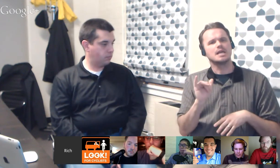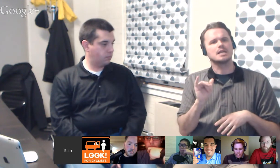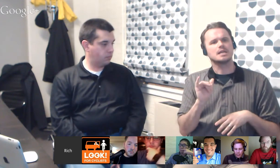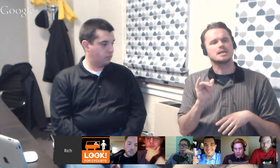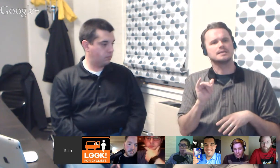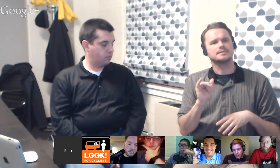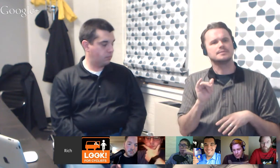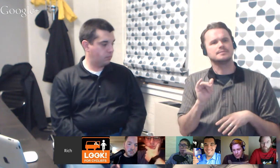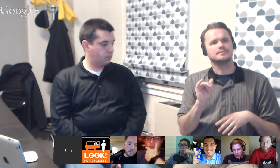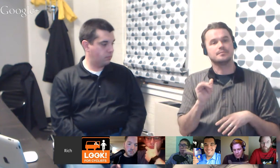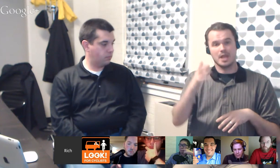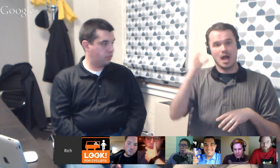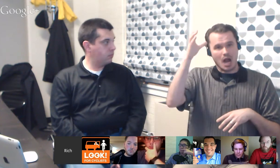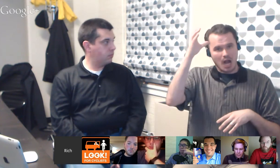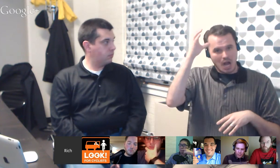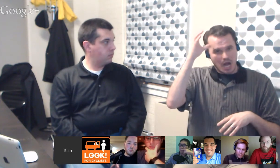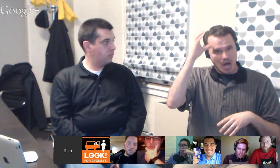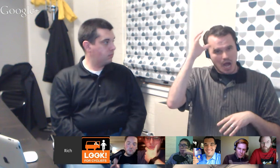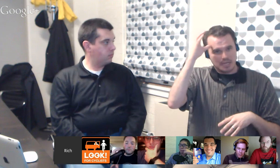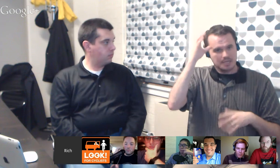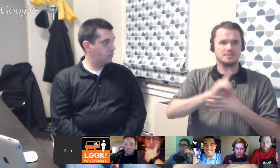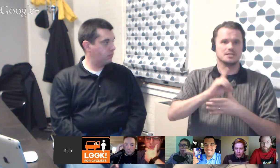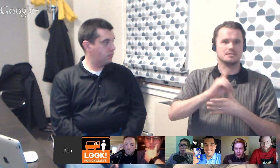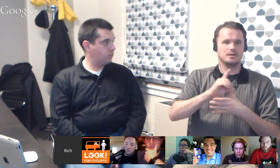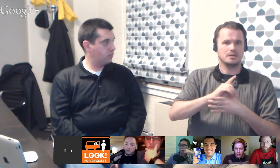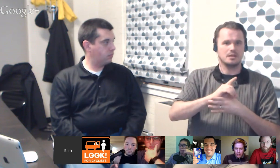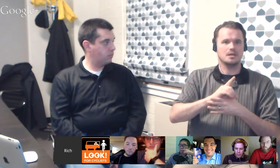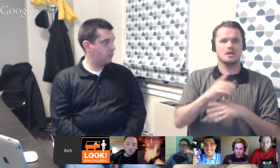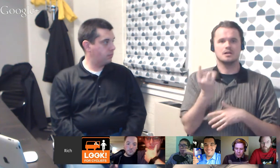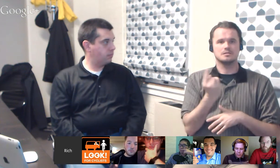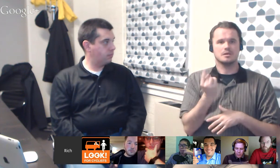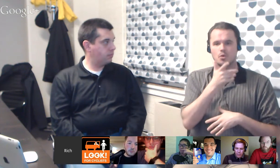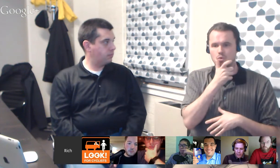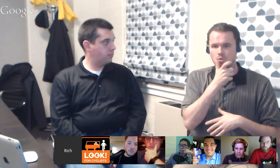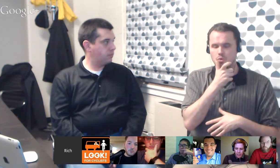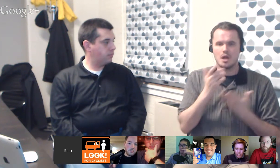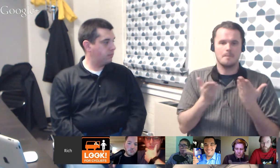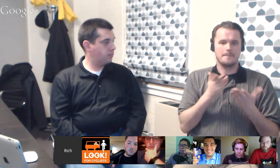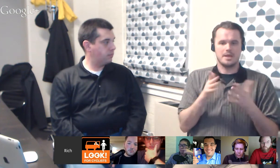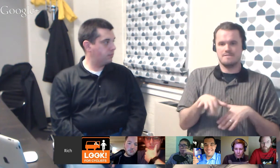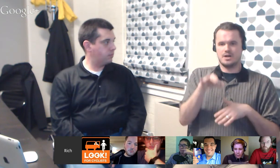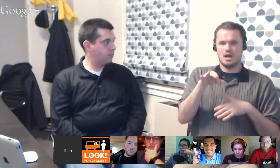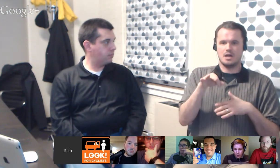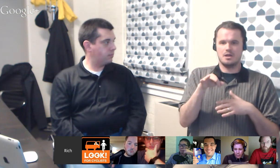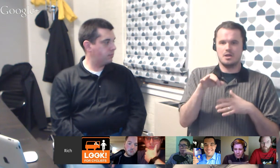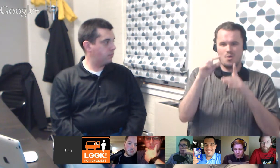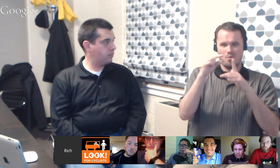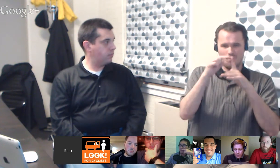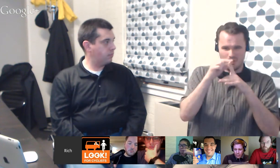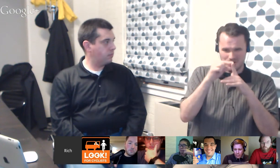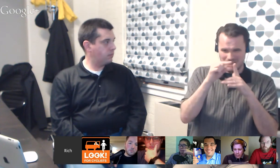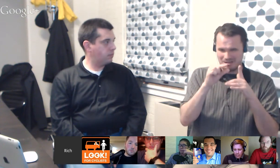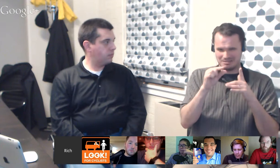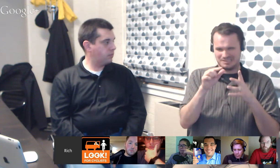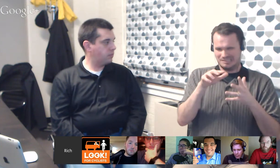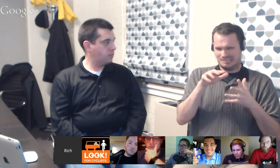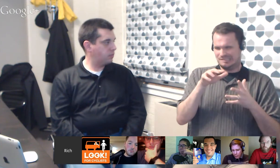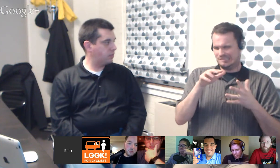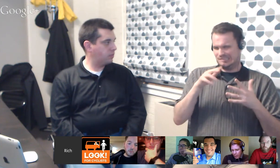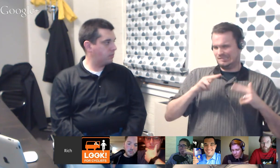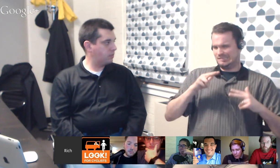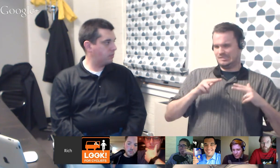like cognitive disabilities. Somebody who may find the wording of your web page